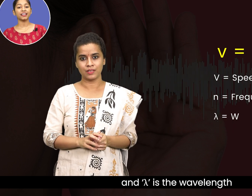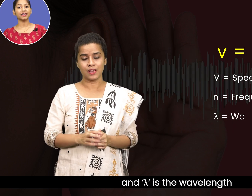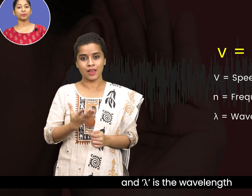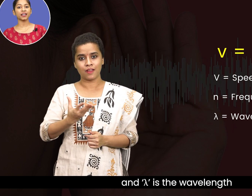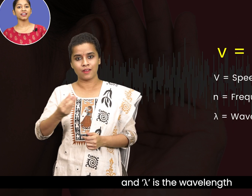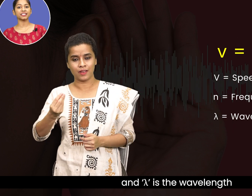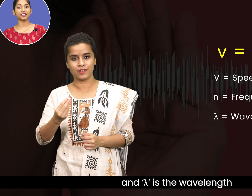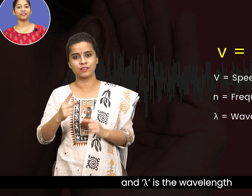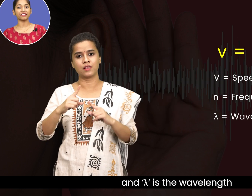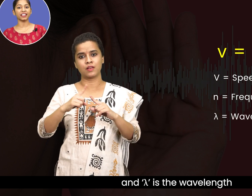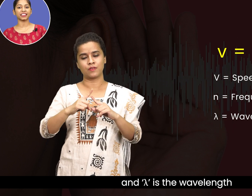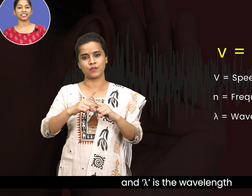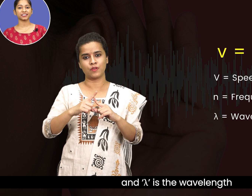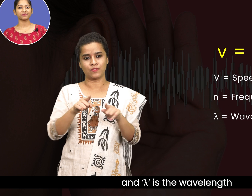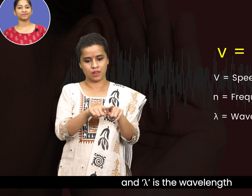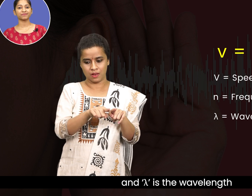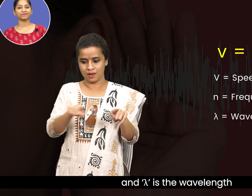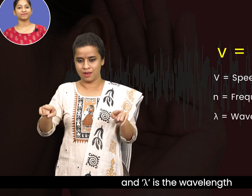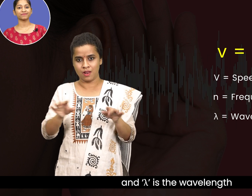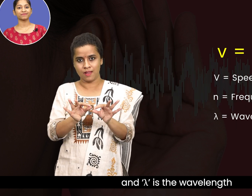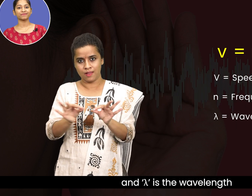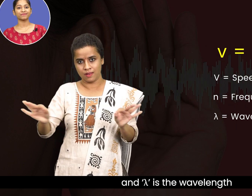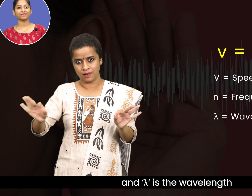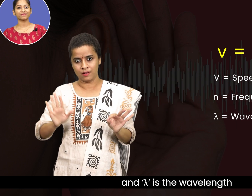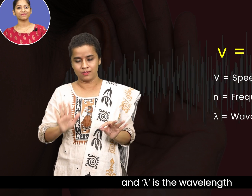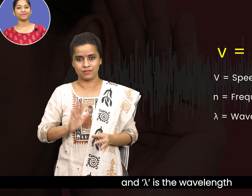and lambda is the wavelength.